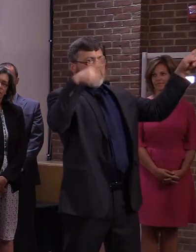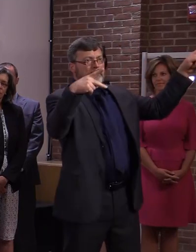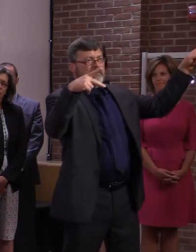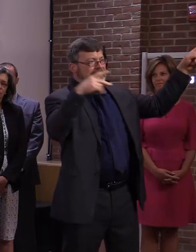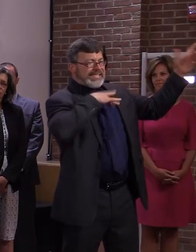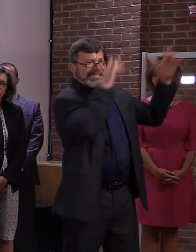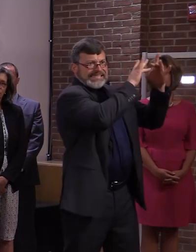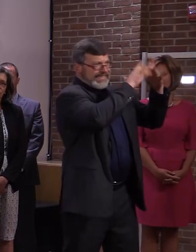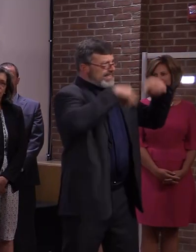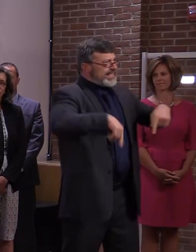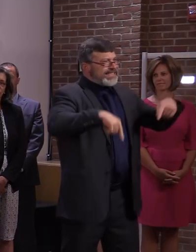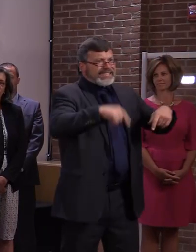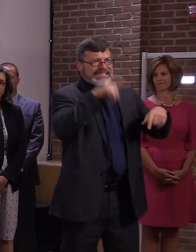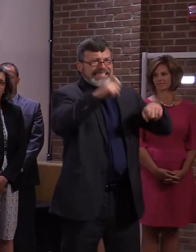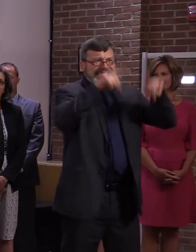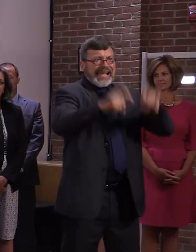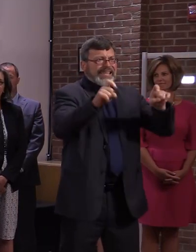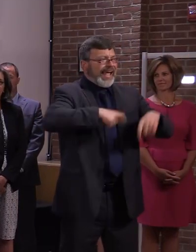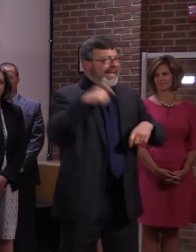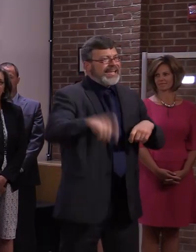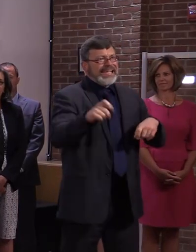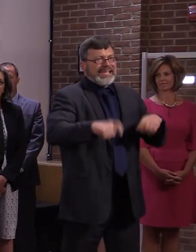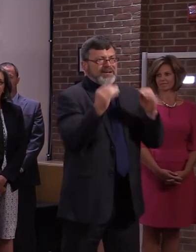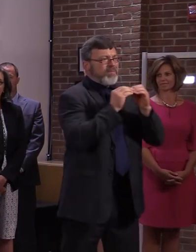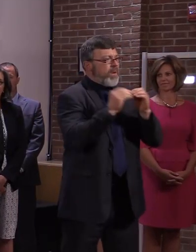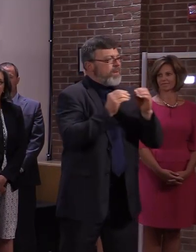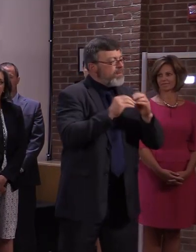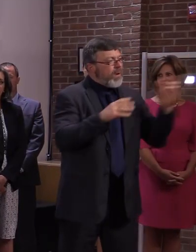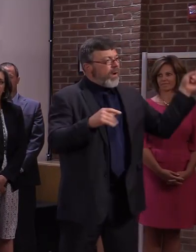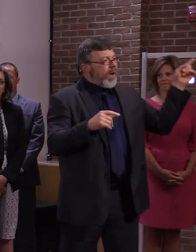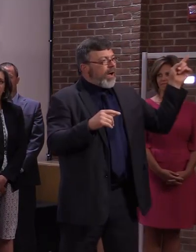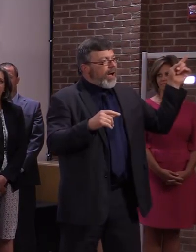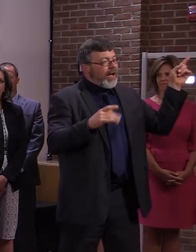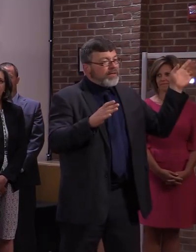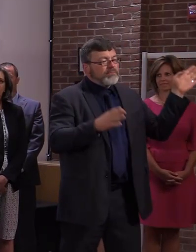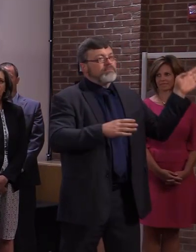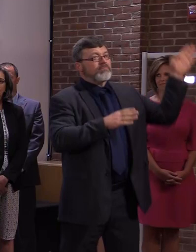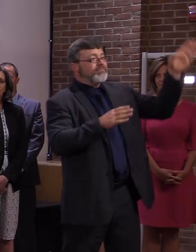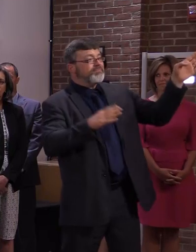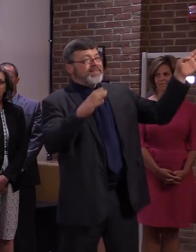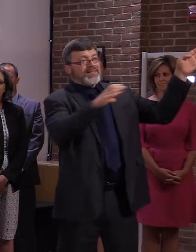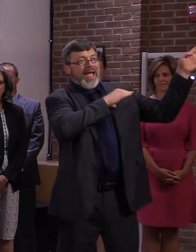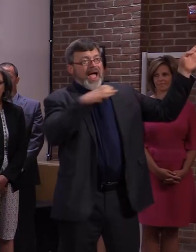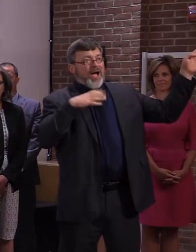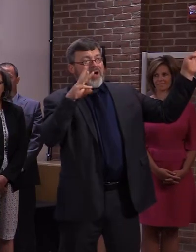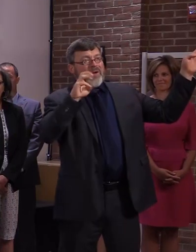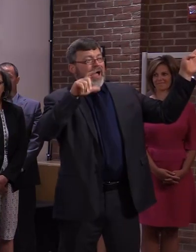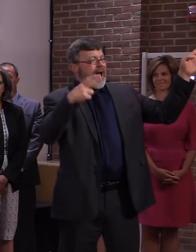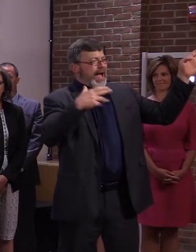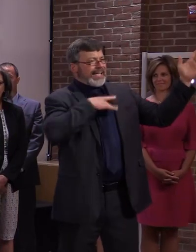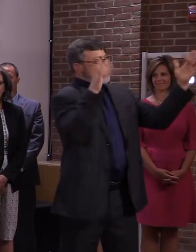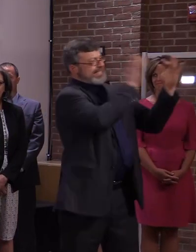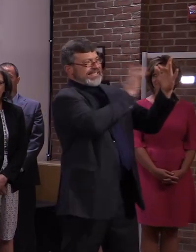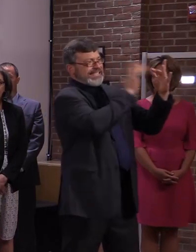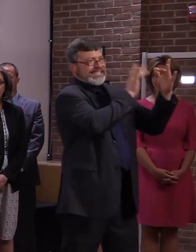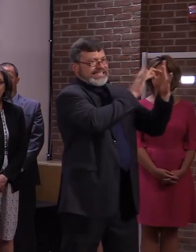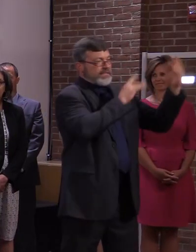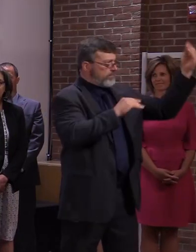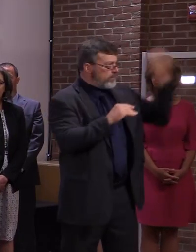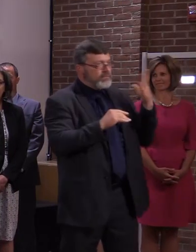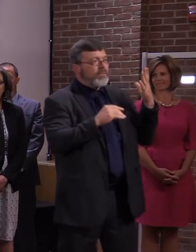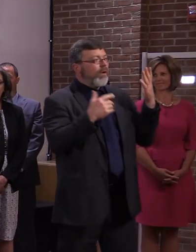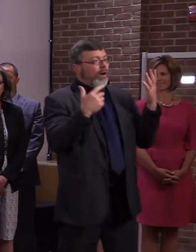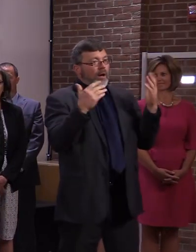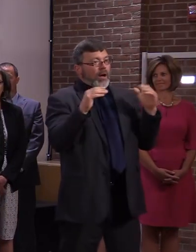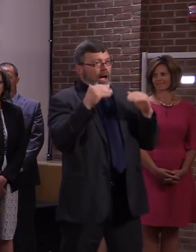the week, chasing a lead from Congressman Welch and cold calling someone I'd never met at 10